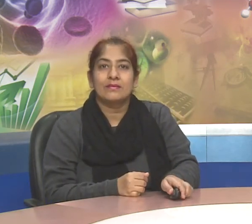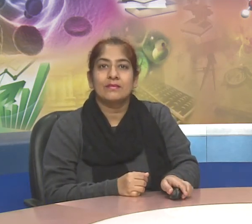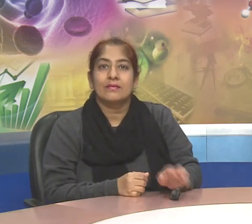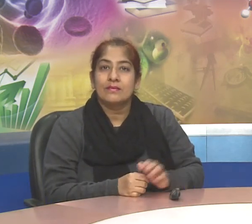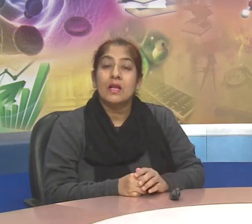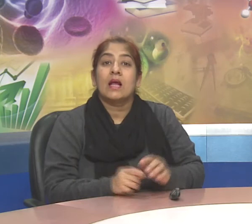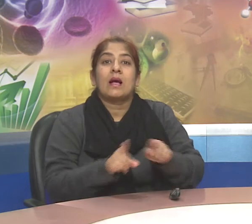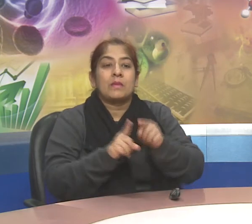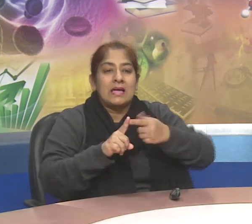Training.